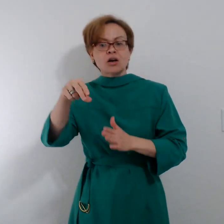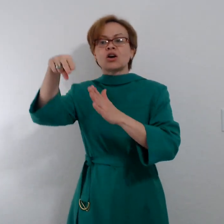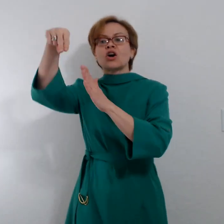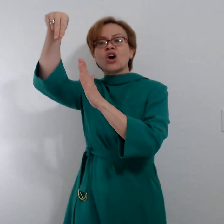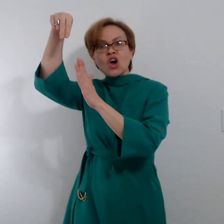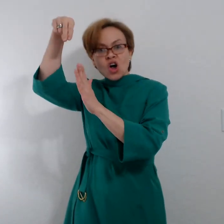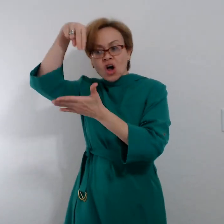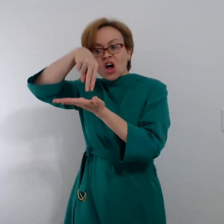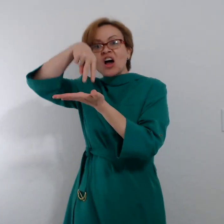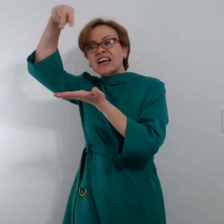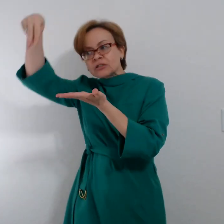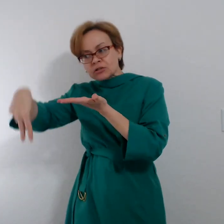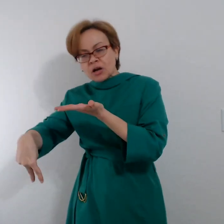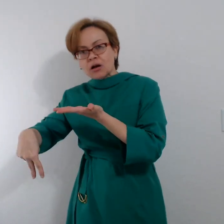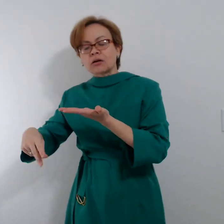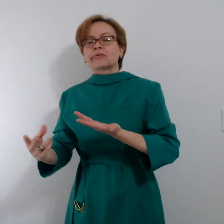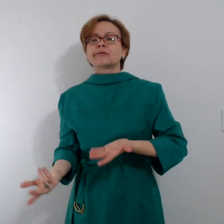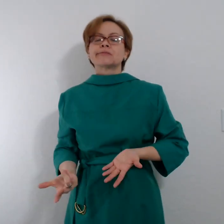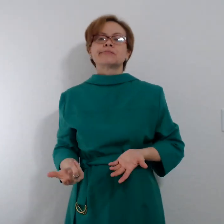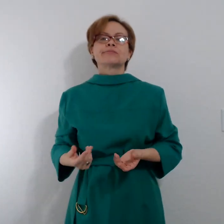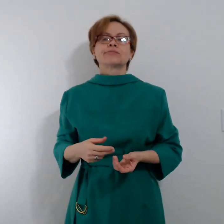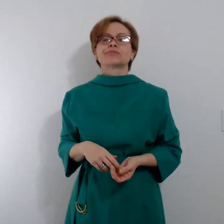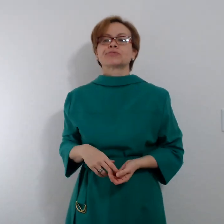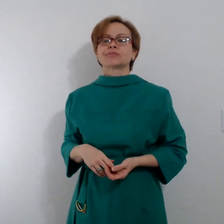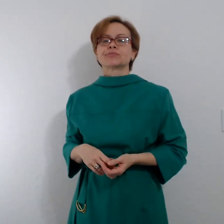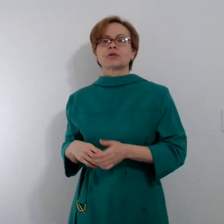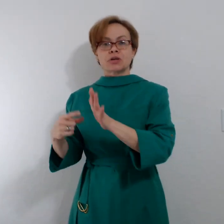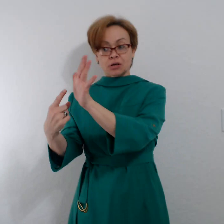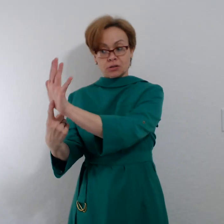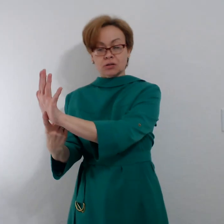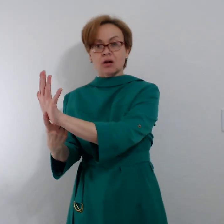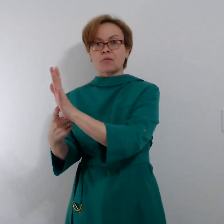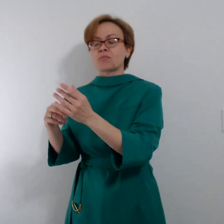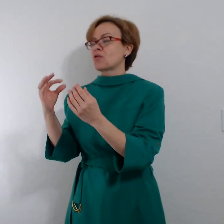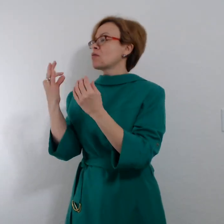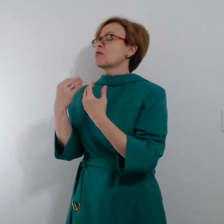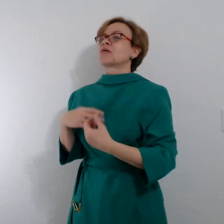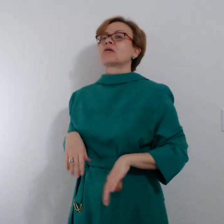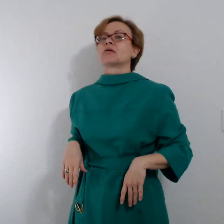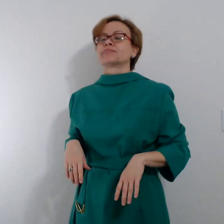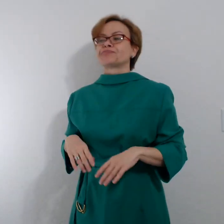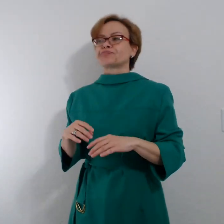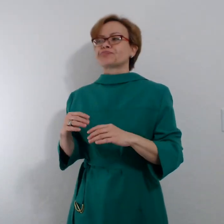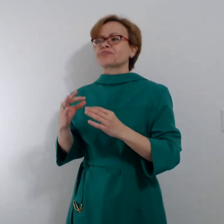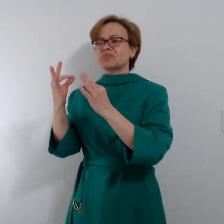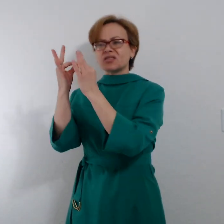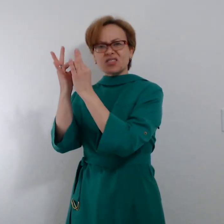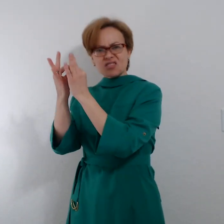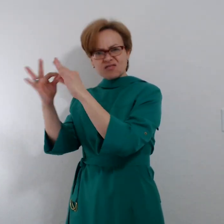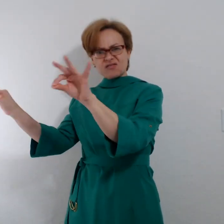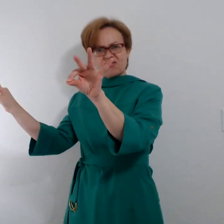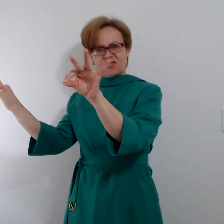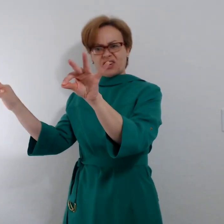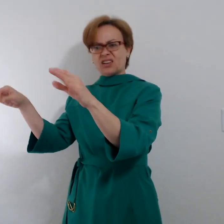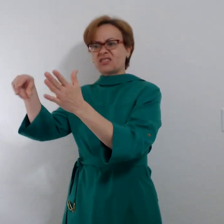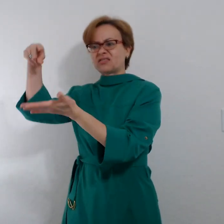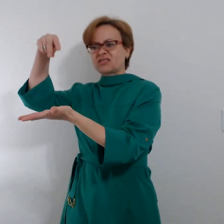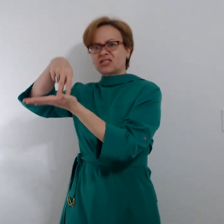the most amazing thing that I ever discovered, pretty much. There's many